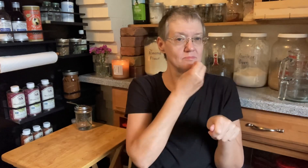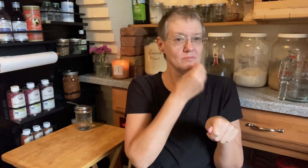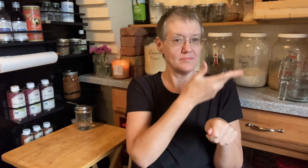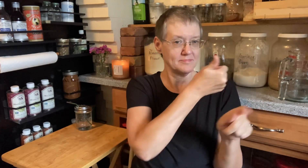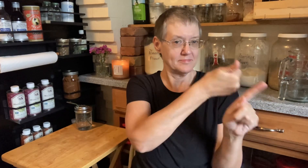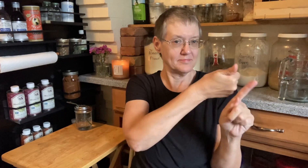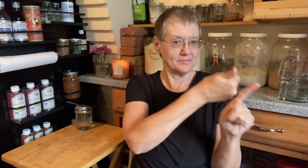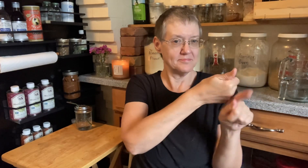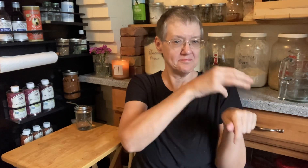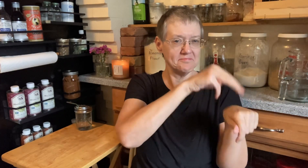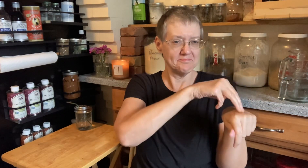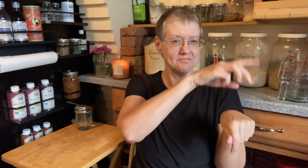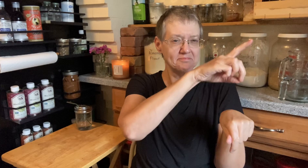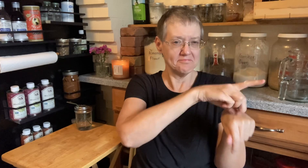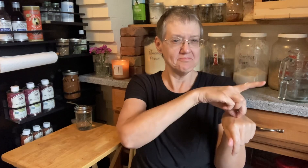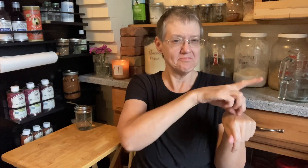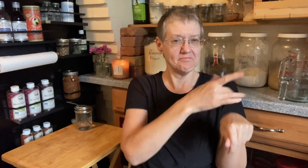own breakfast, eating at McDonald's.